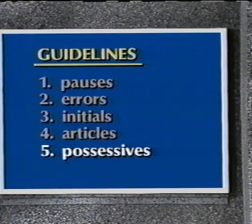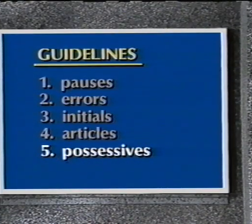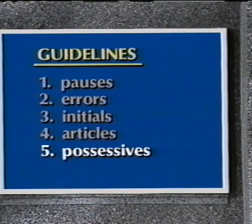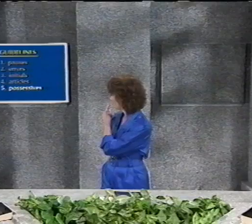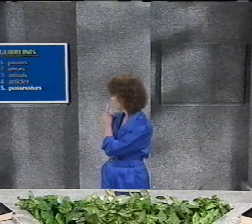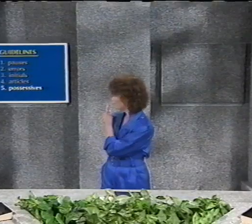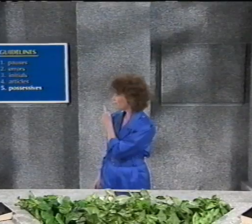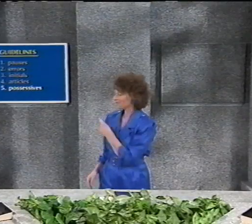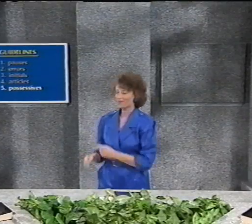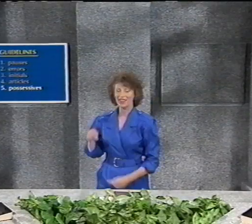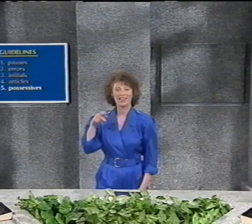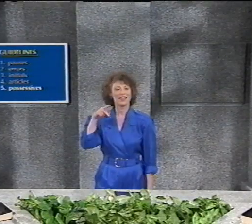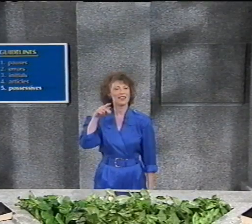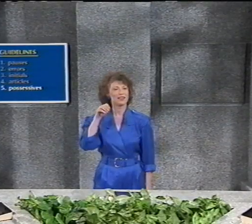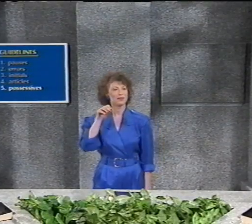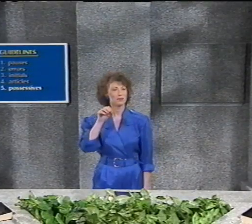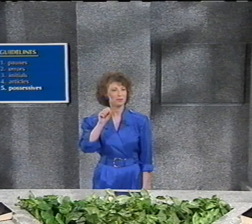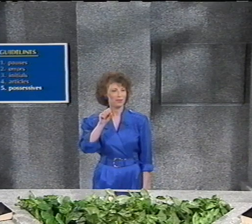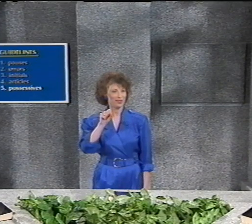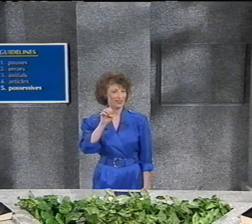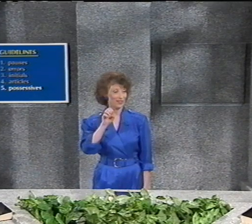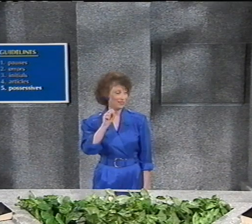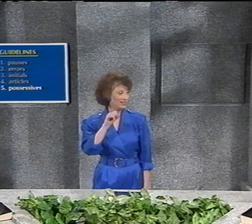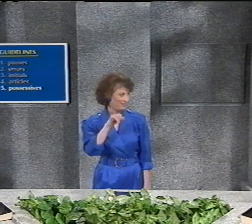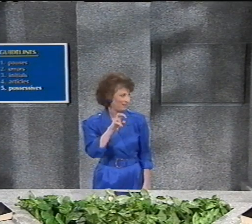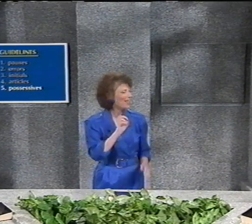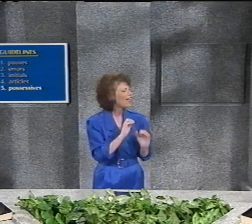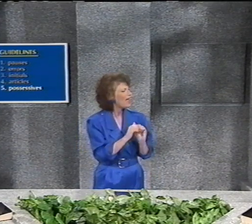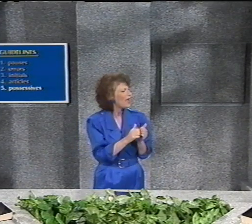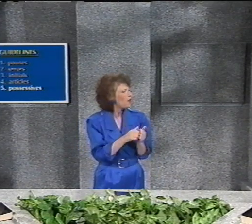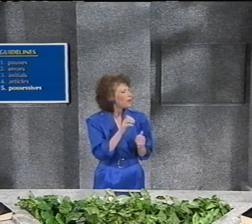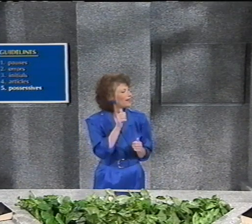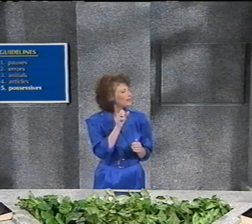Now for possessives. How does ASL show possessives?